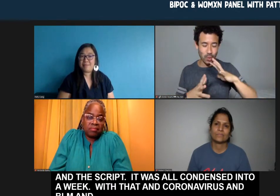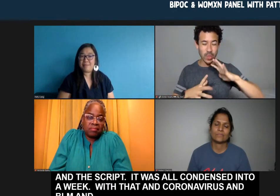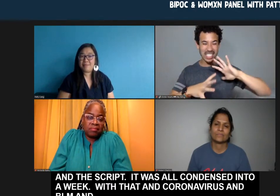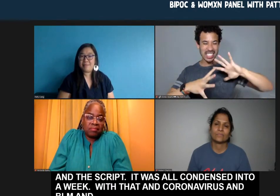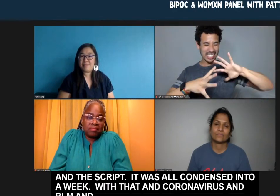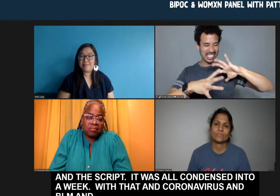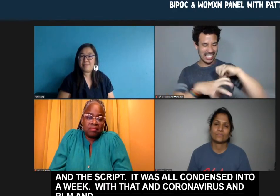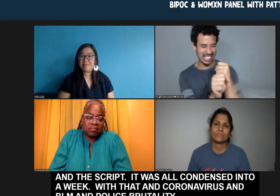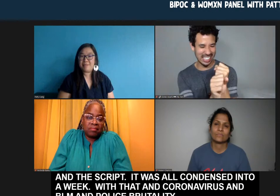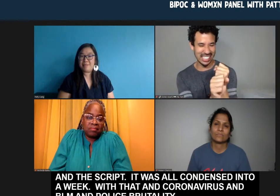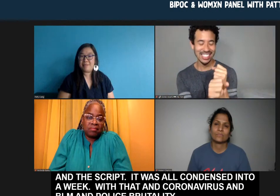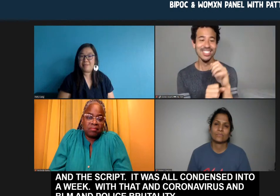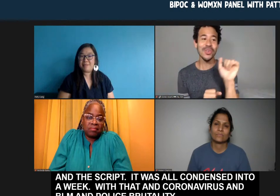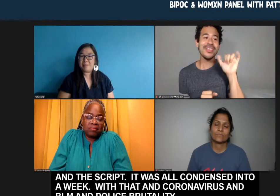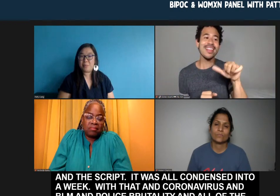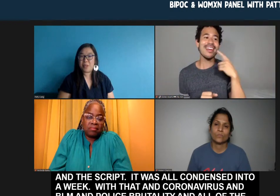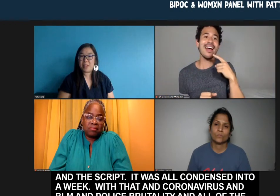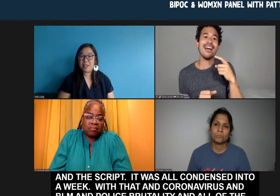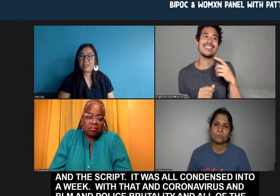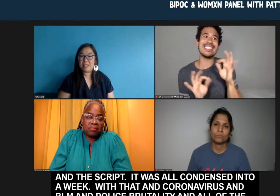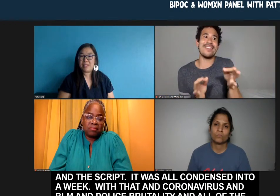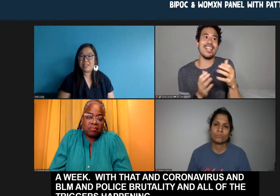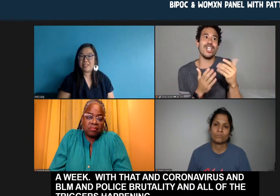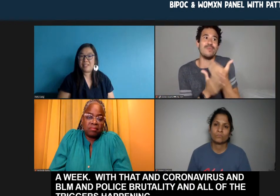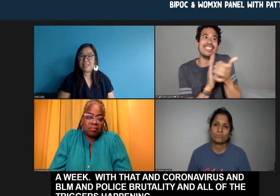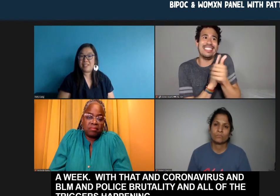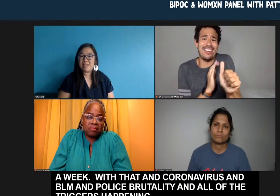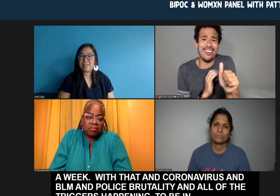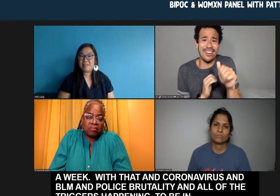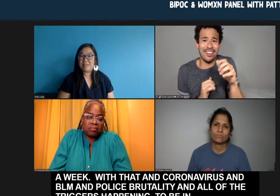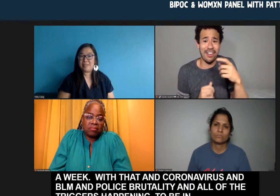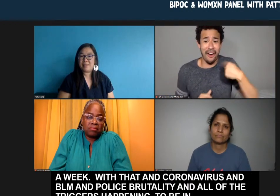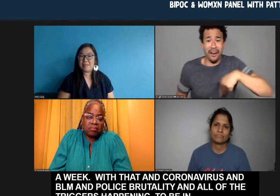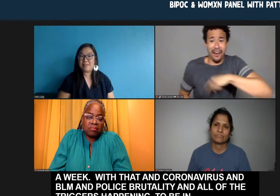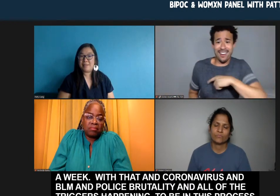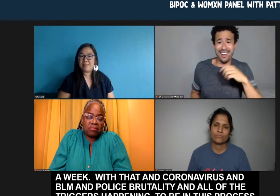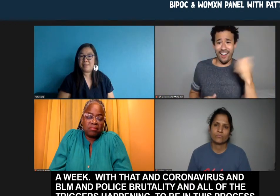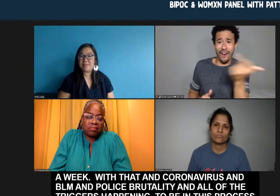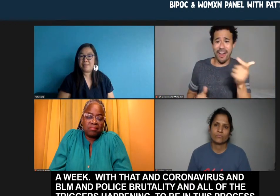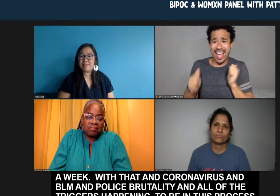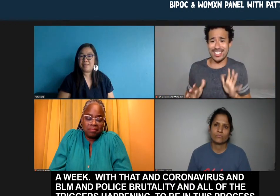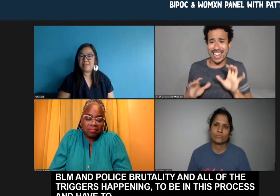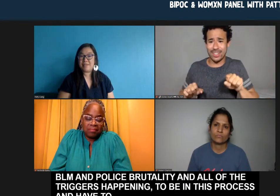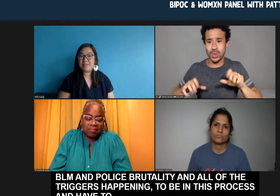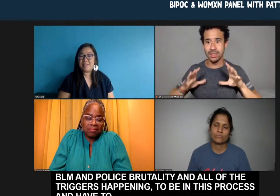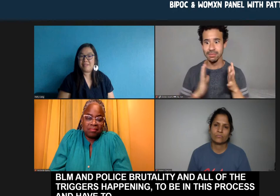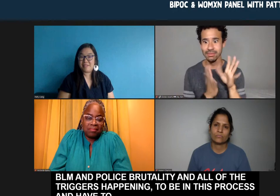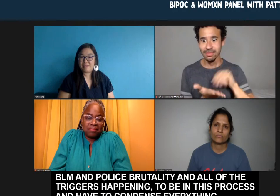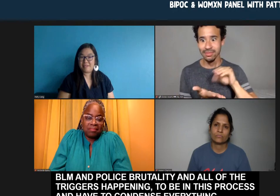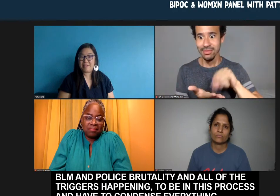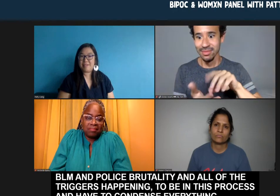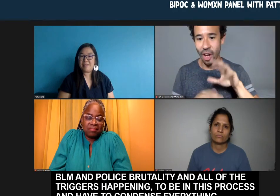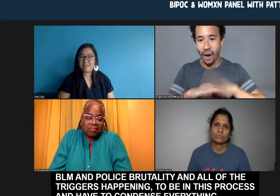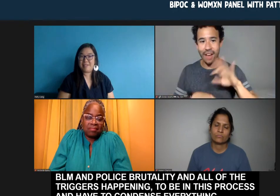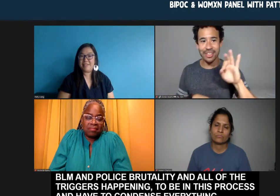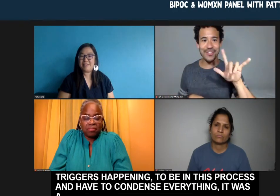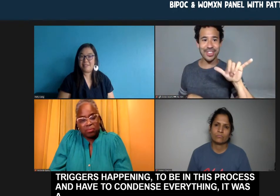in this process and have to condense everything, it was definitely a new skill set that we all had to quickly